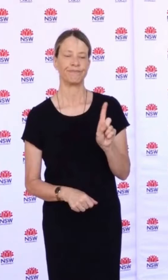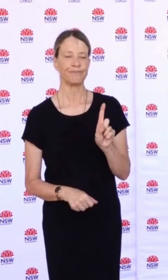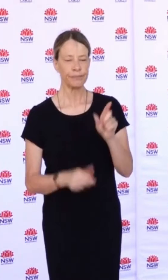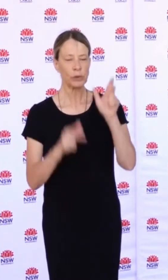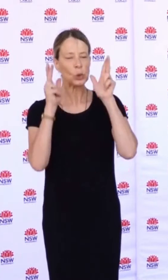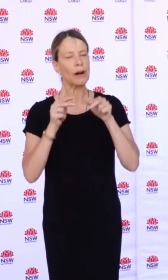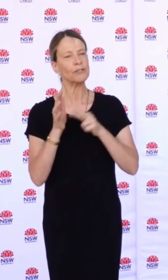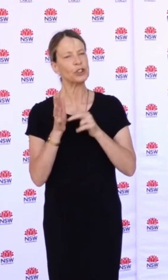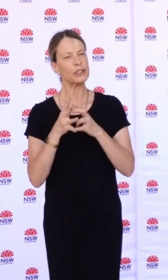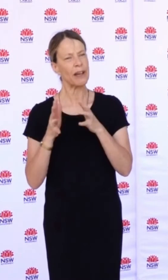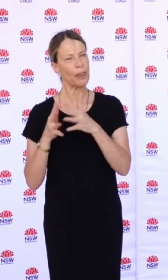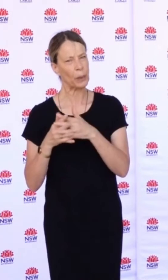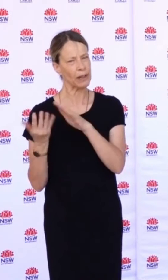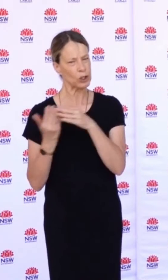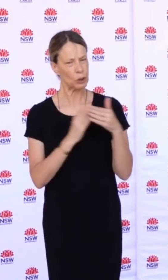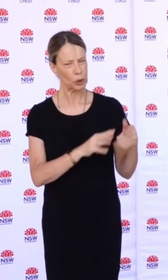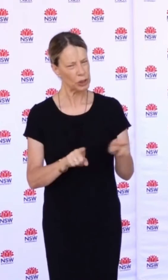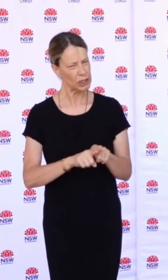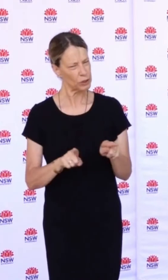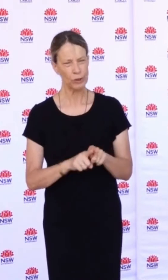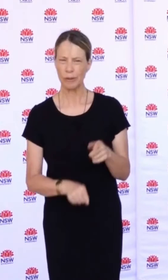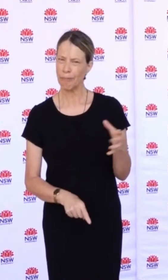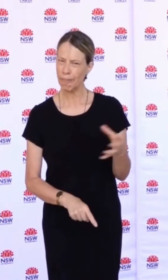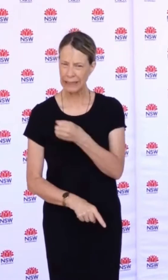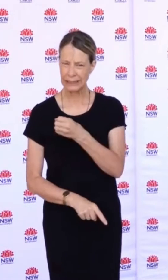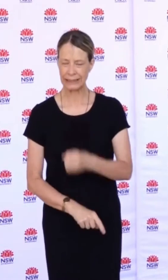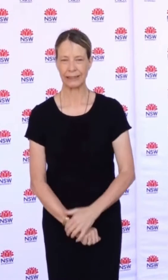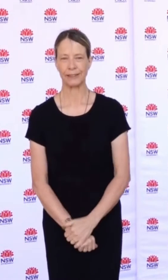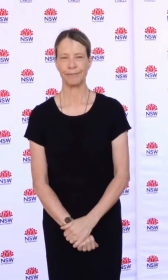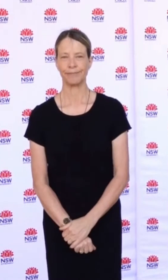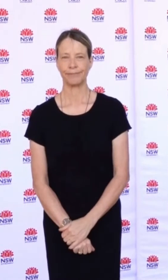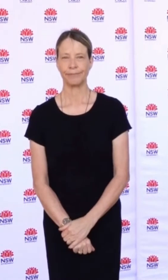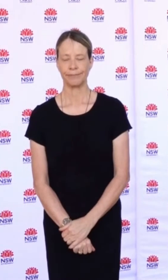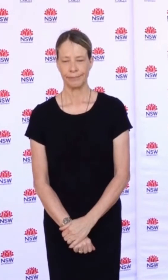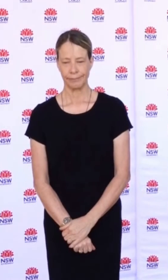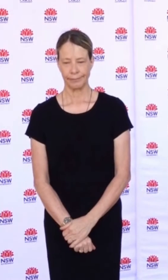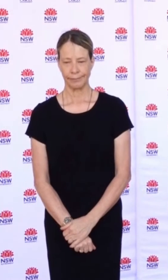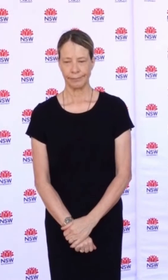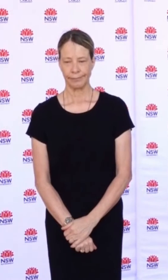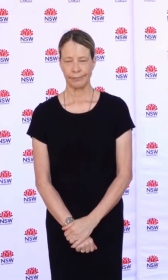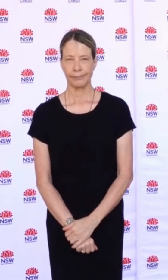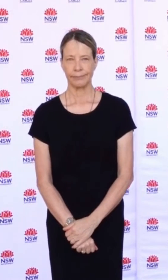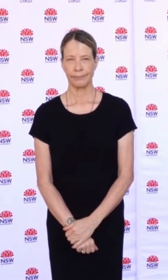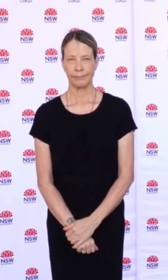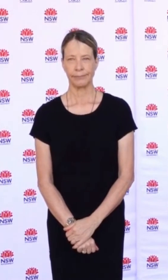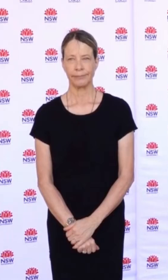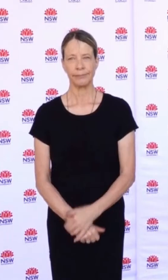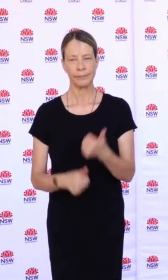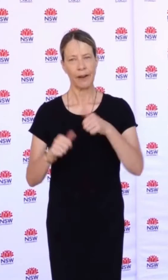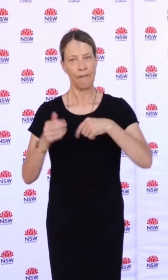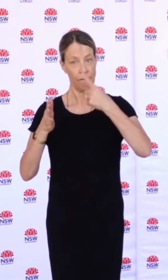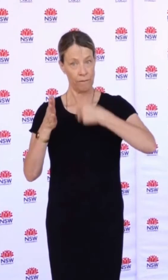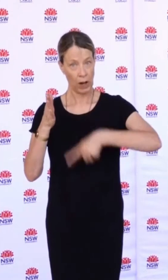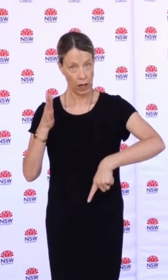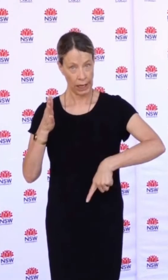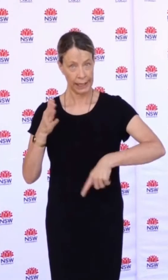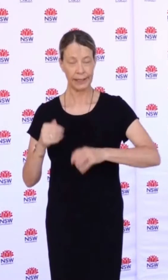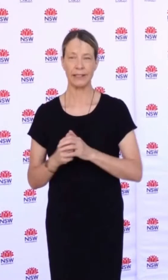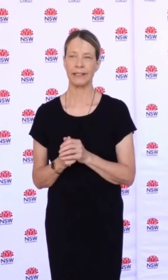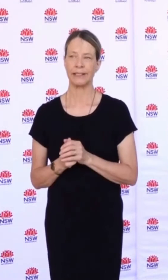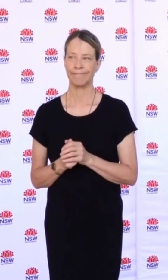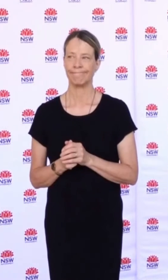have a play there to protect us all. In terms of infringement notices, as at 13 January,